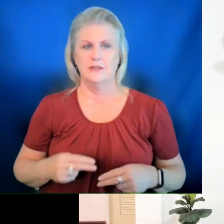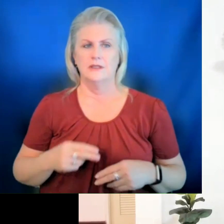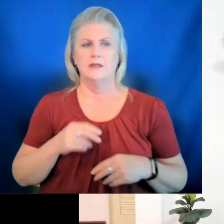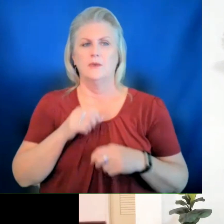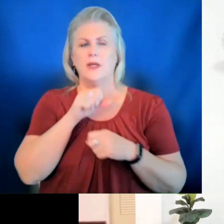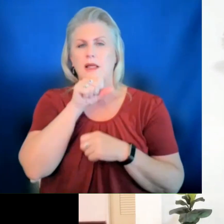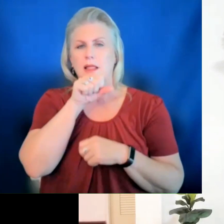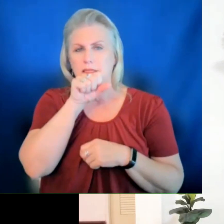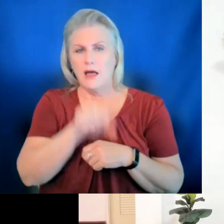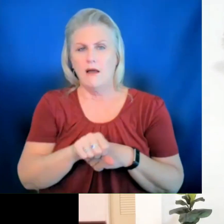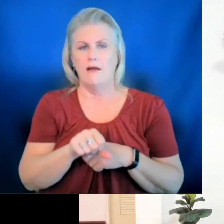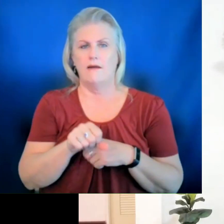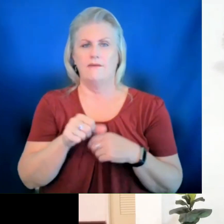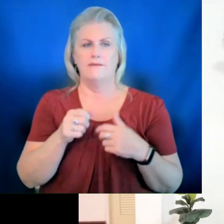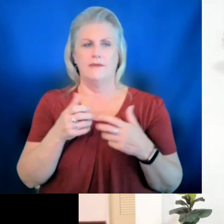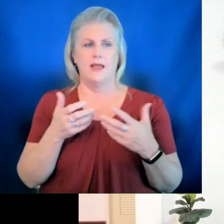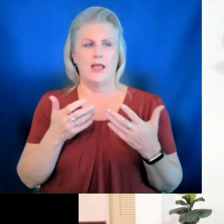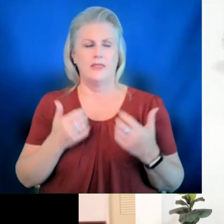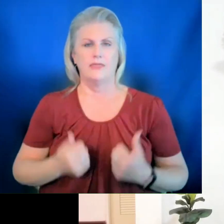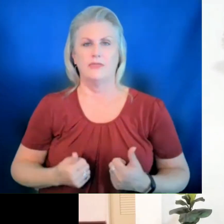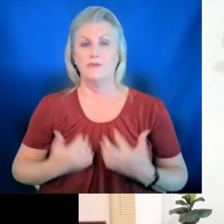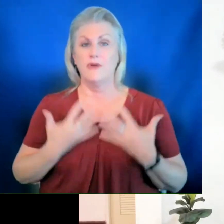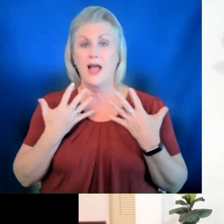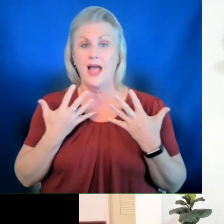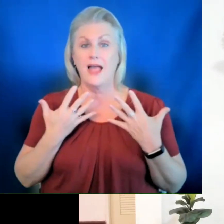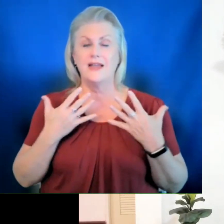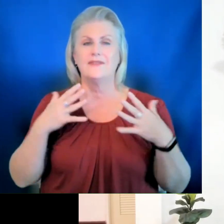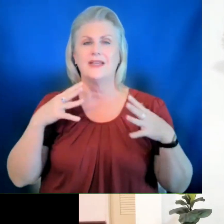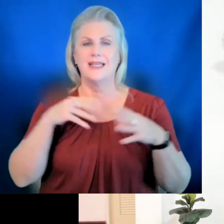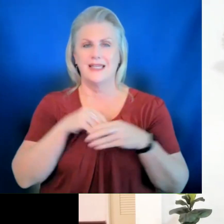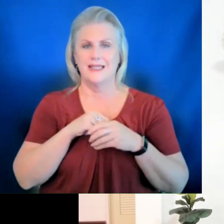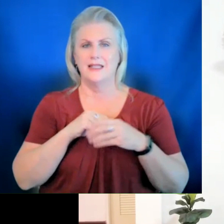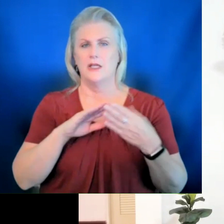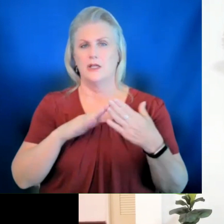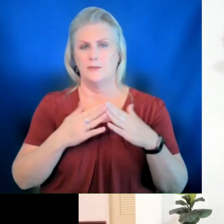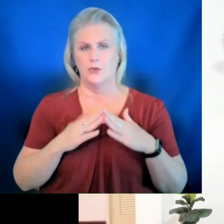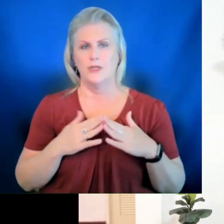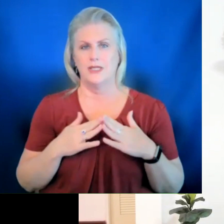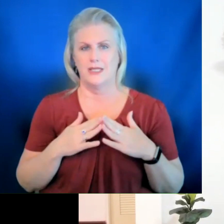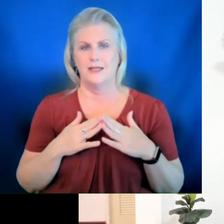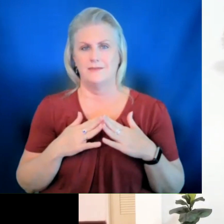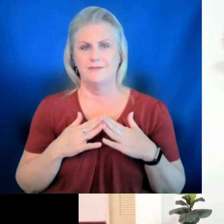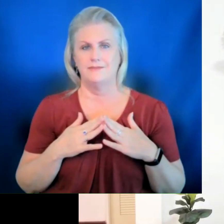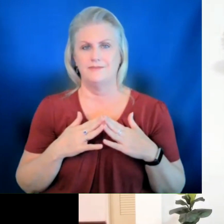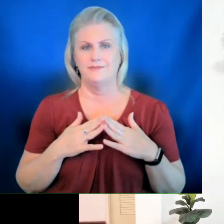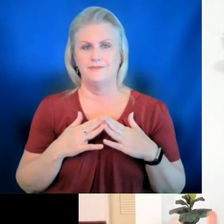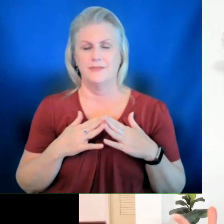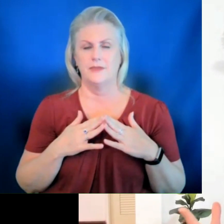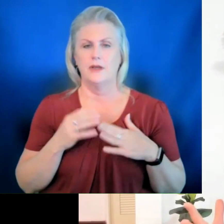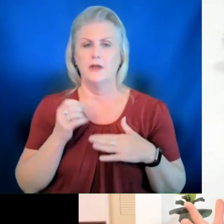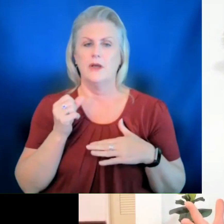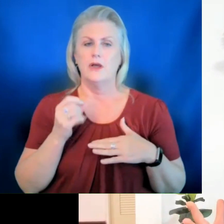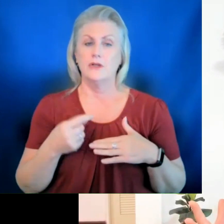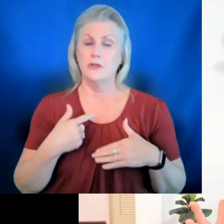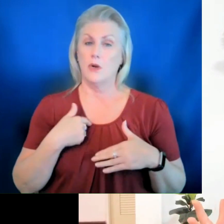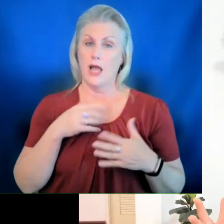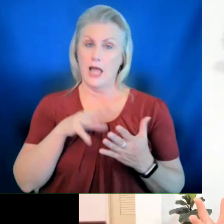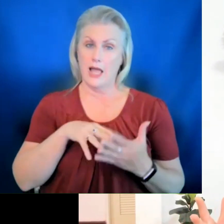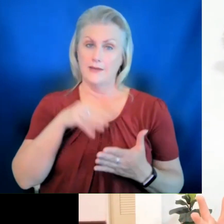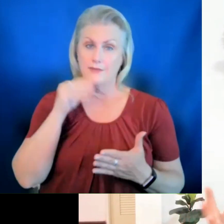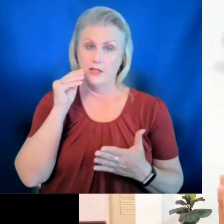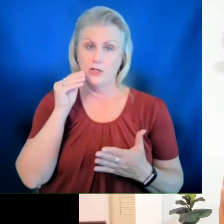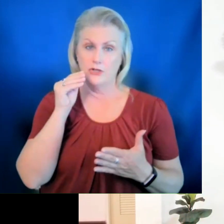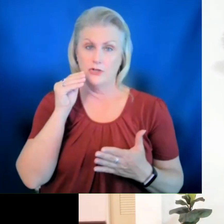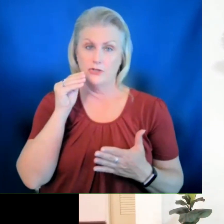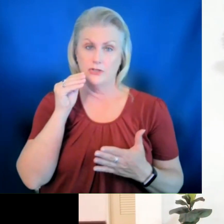to be in community. So I have learned in this last